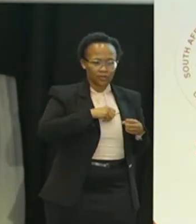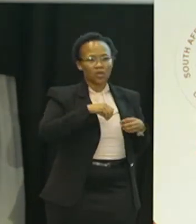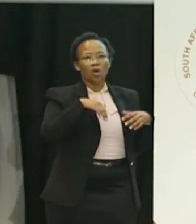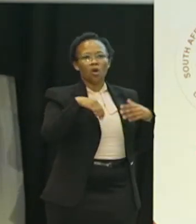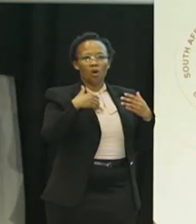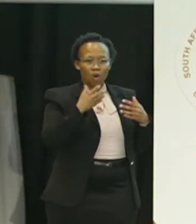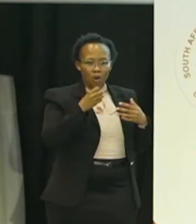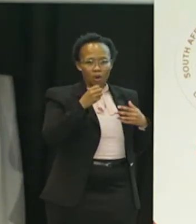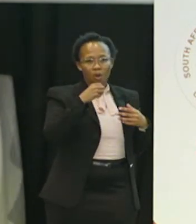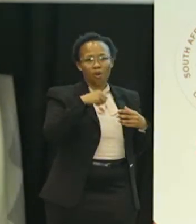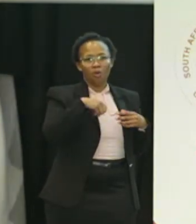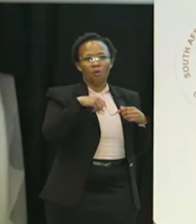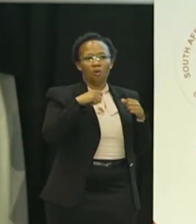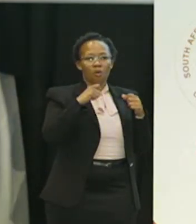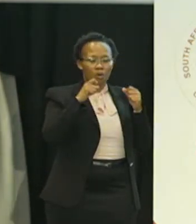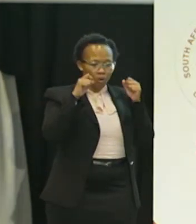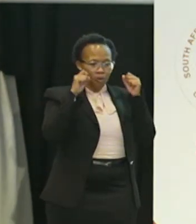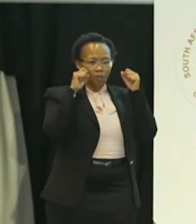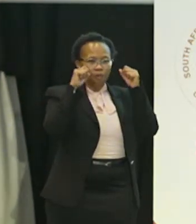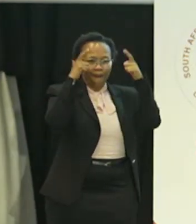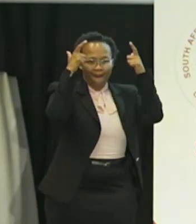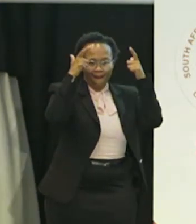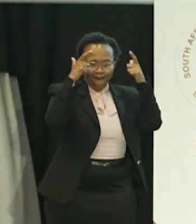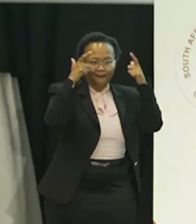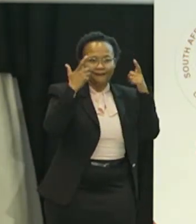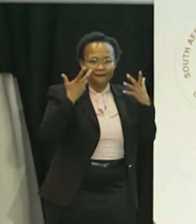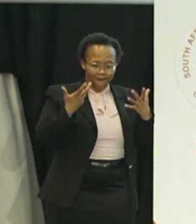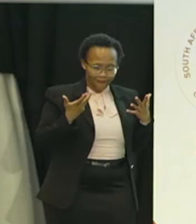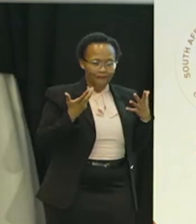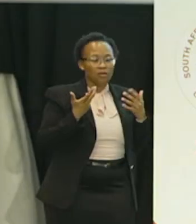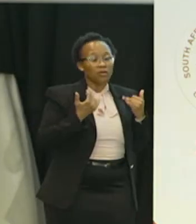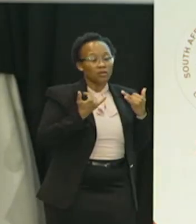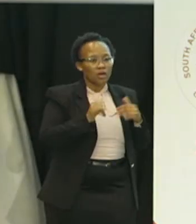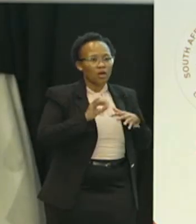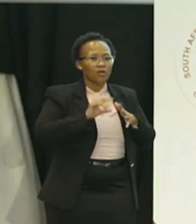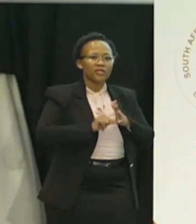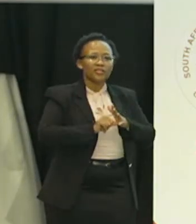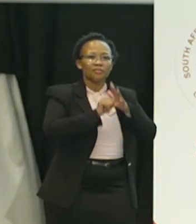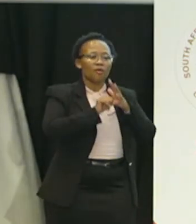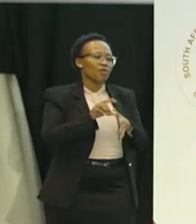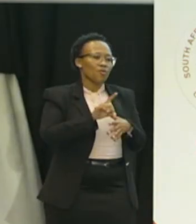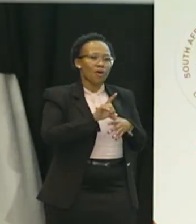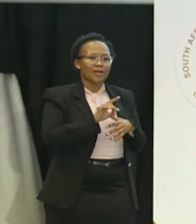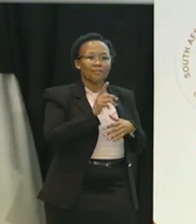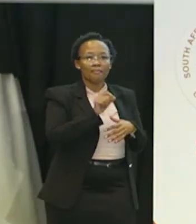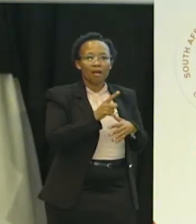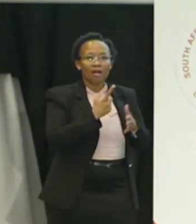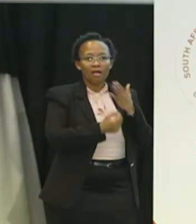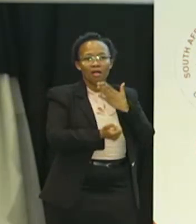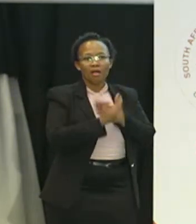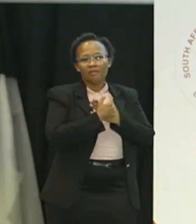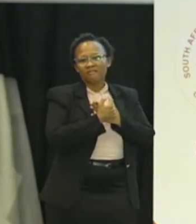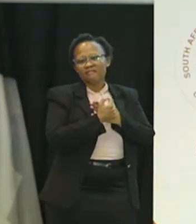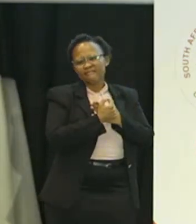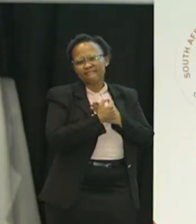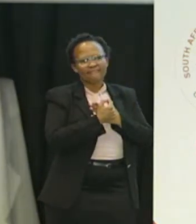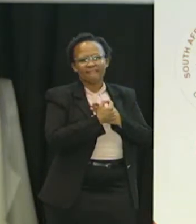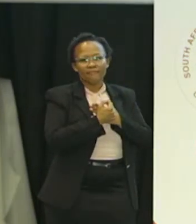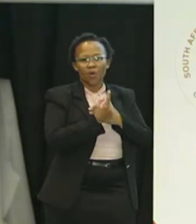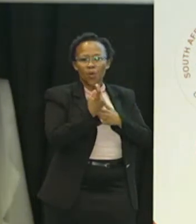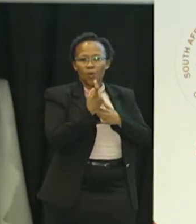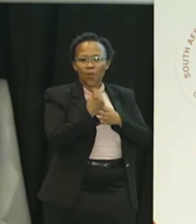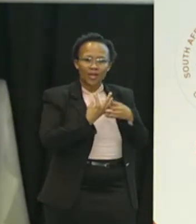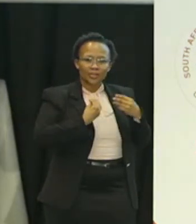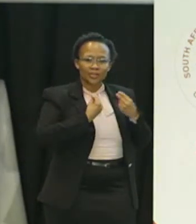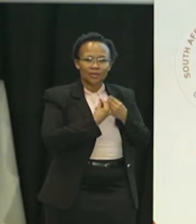people's constitutional right to health that is being violated. So it is important that this does not happen. And another thing that is also really